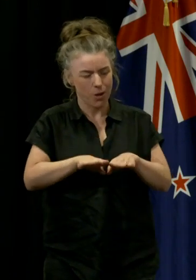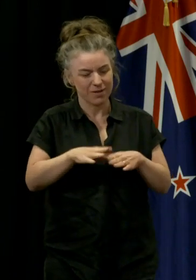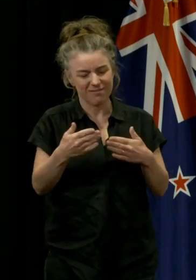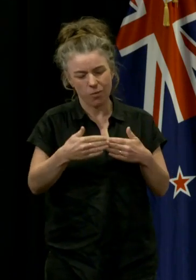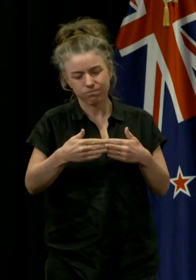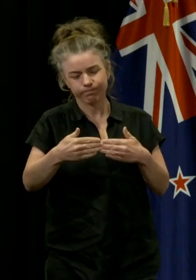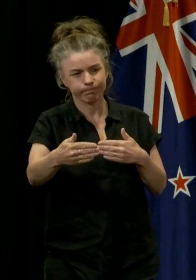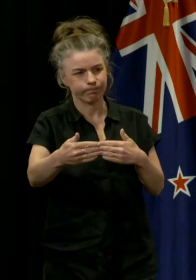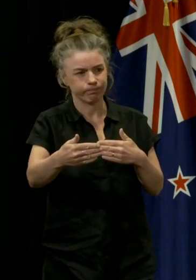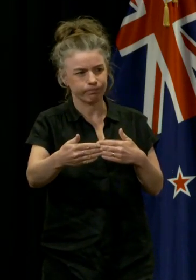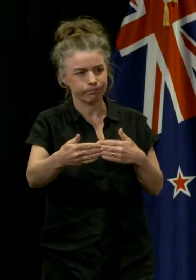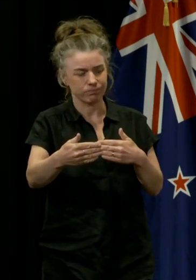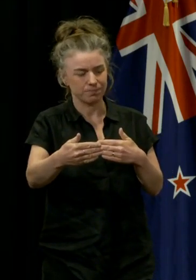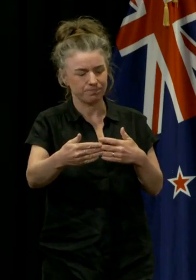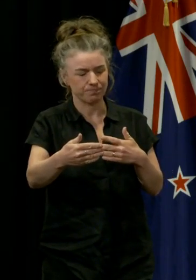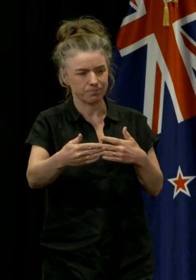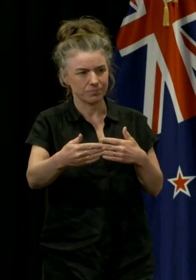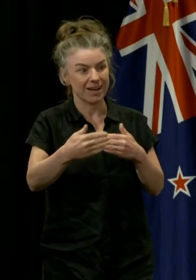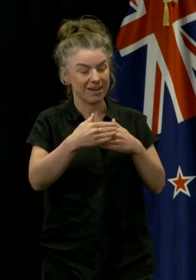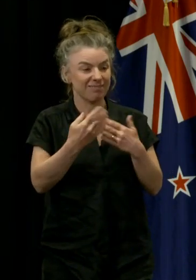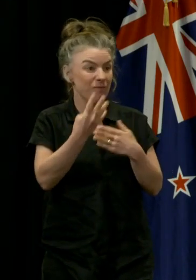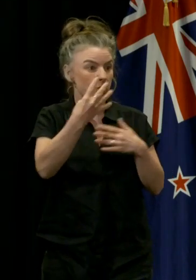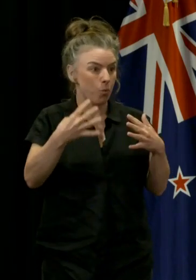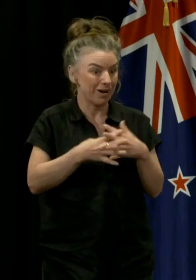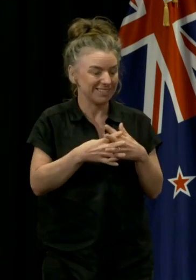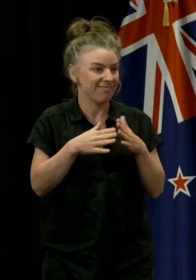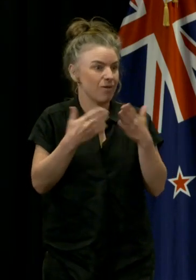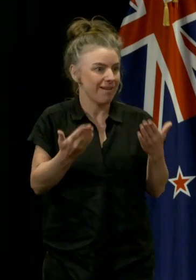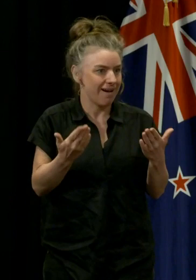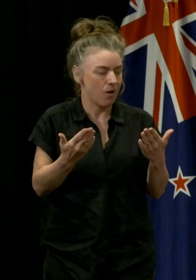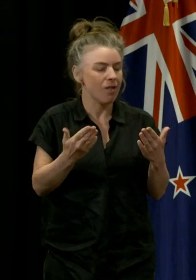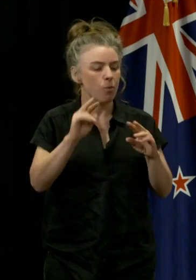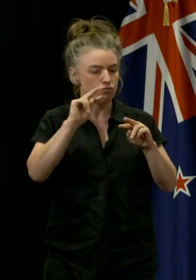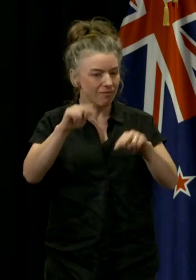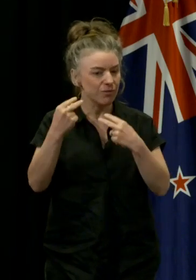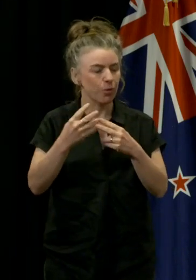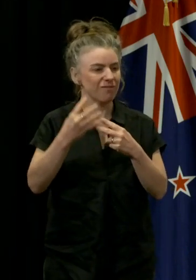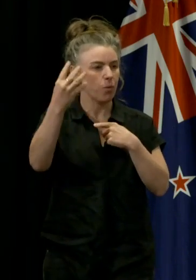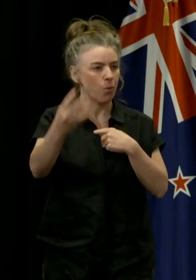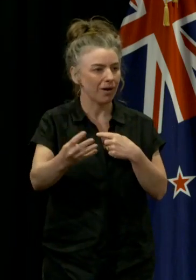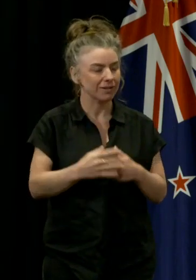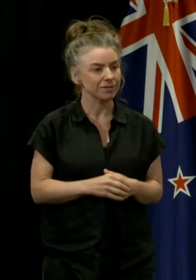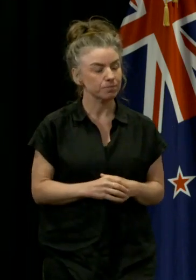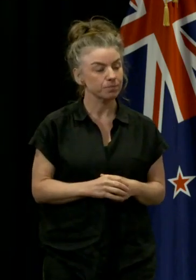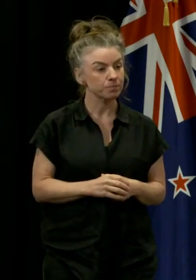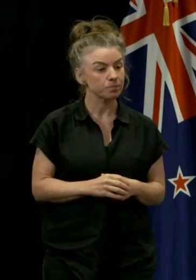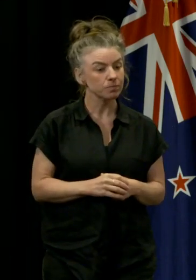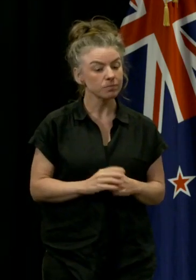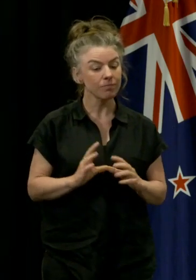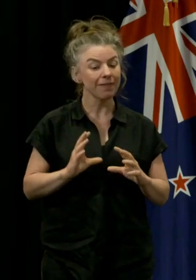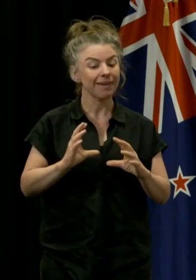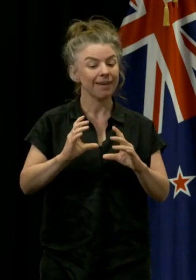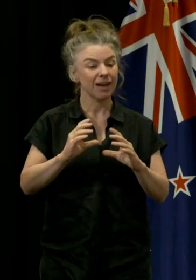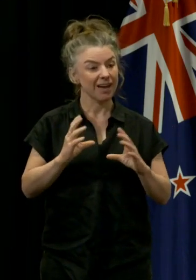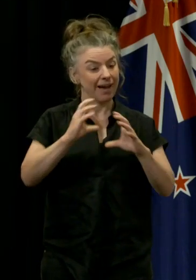the duration of the level 4. As we look to come out the other end of that, then obviously